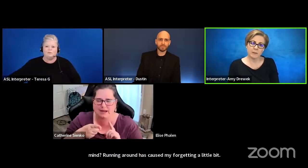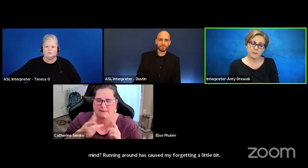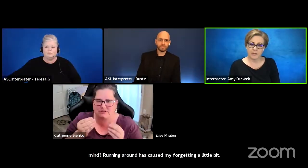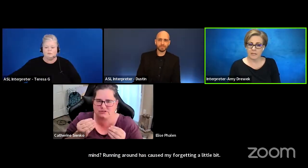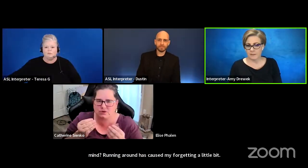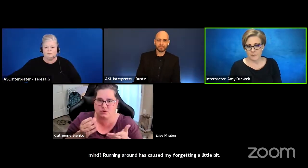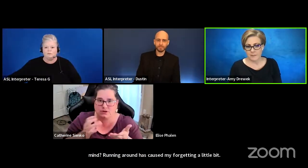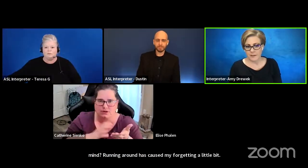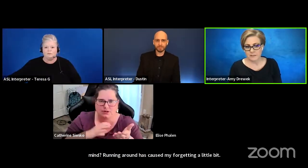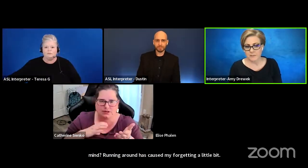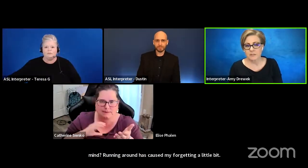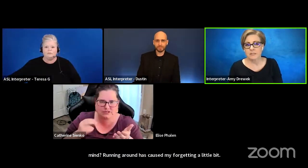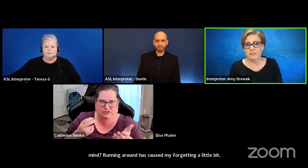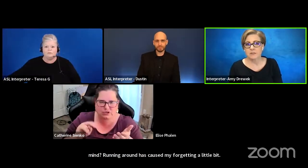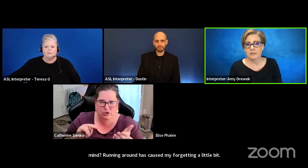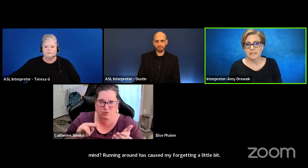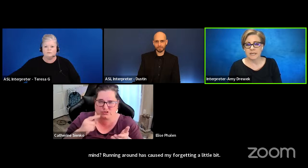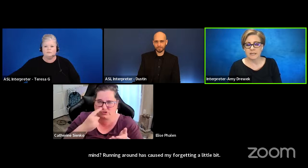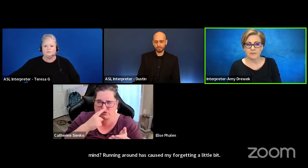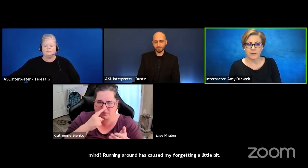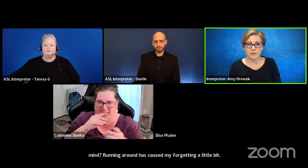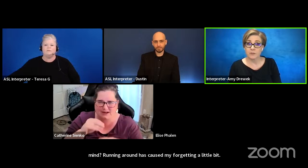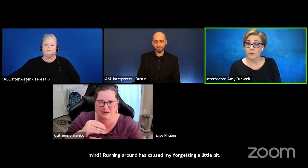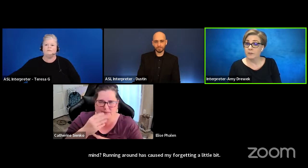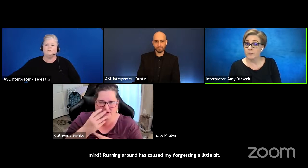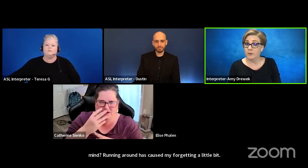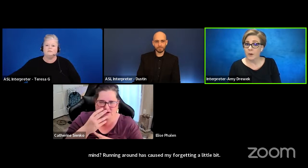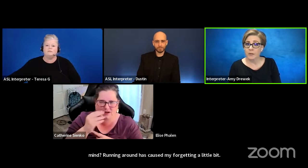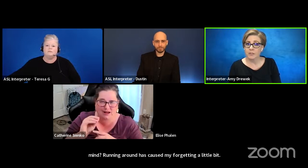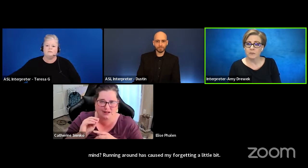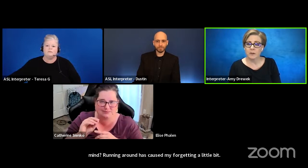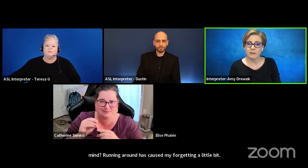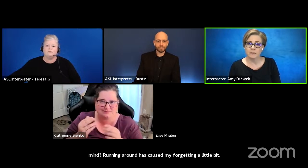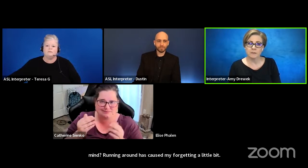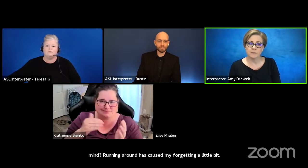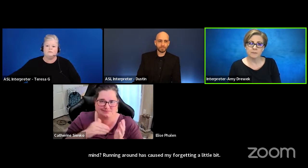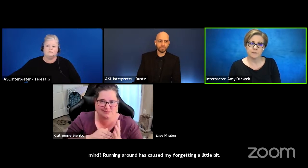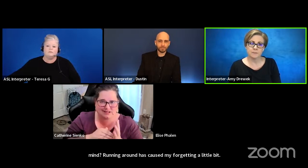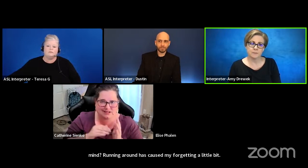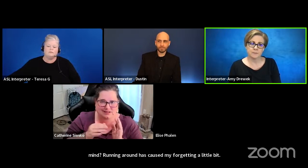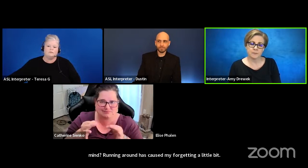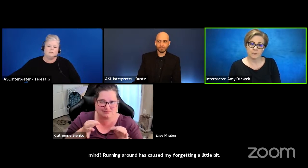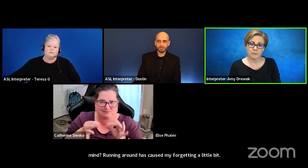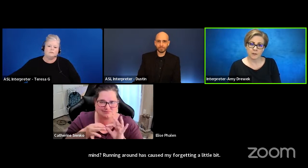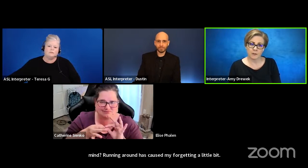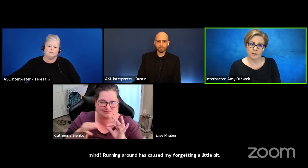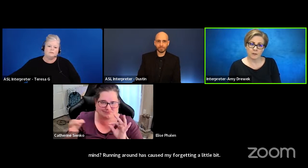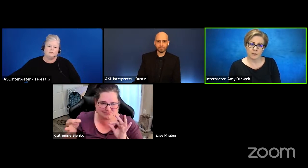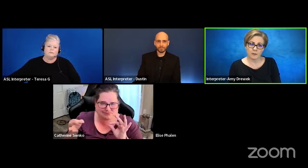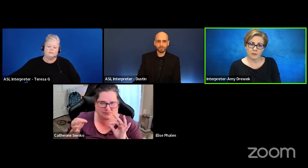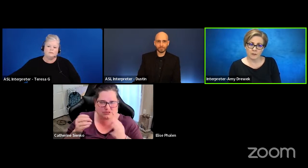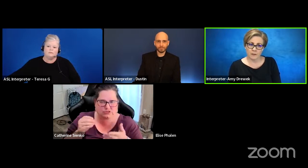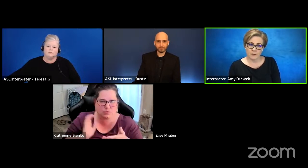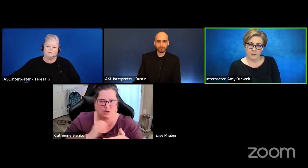I think that he would be the best person to restate it for you. So Commissioner Cohen, do you mind?